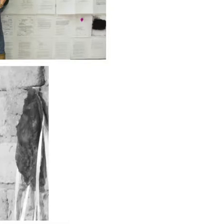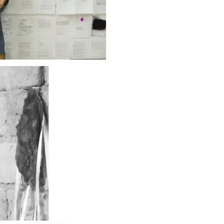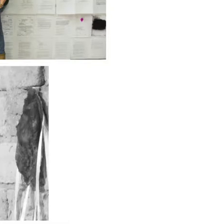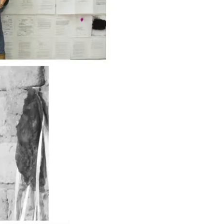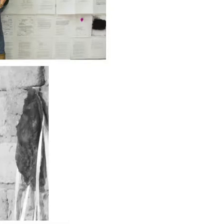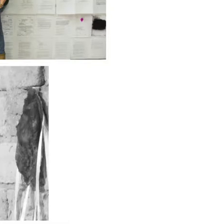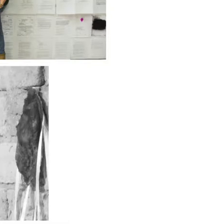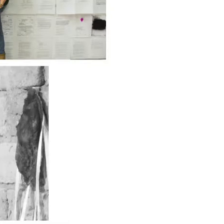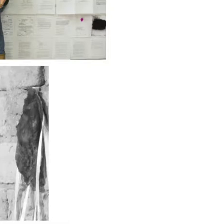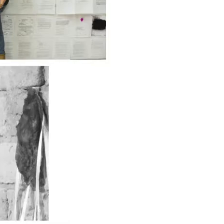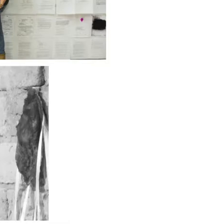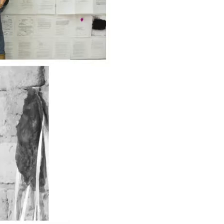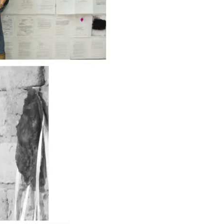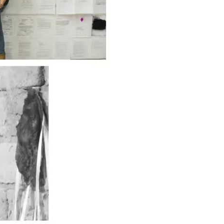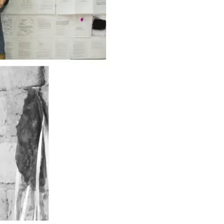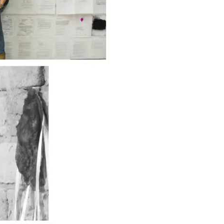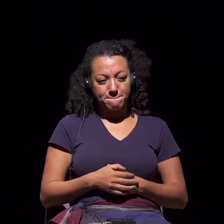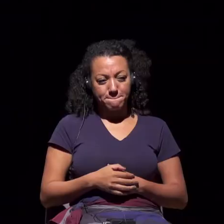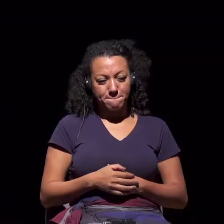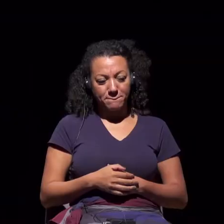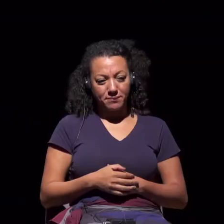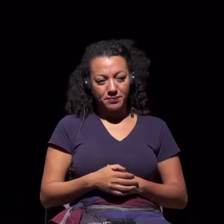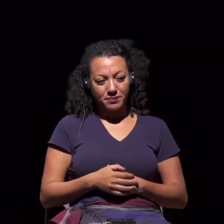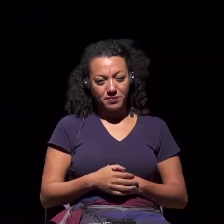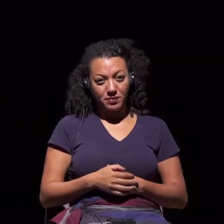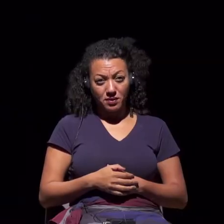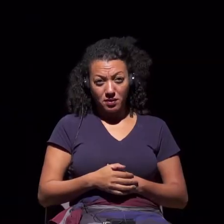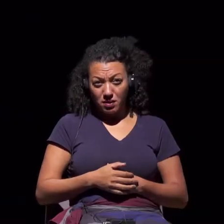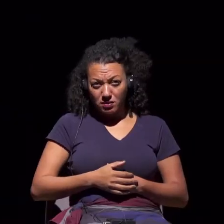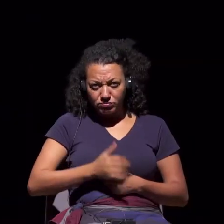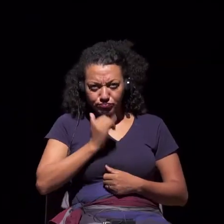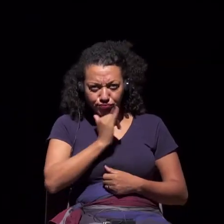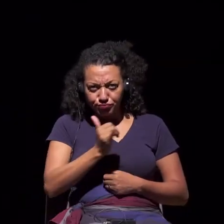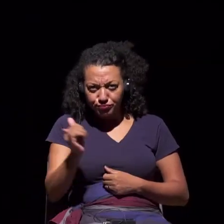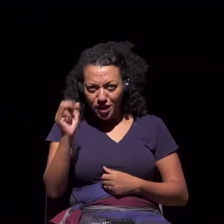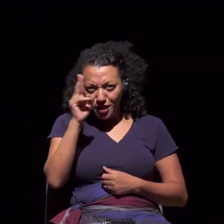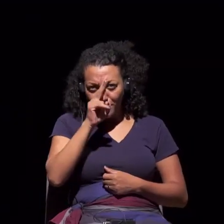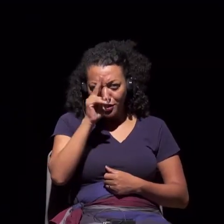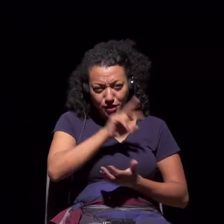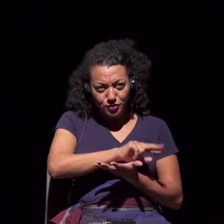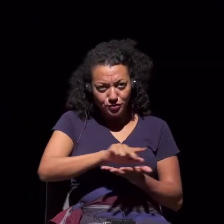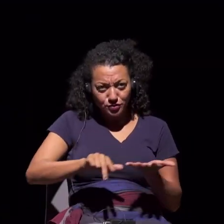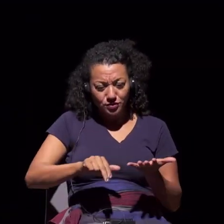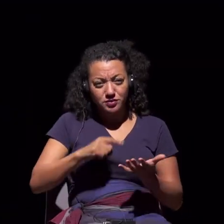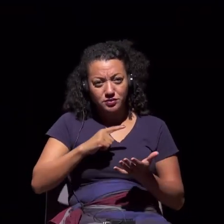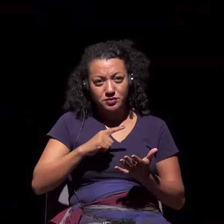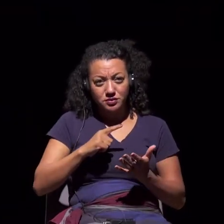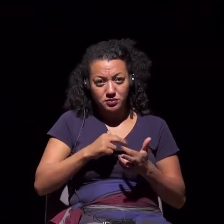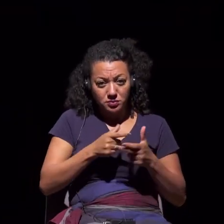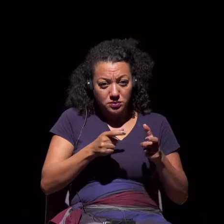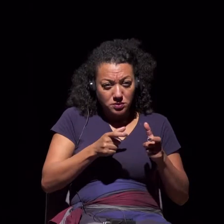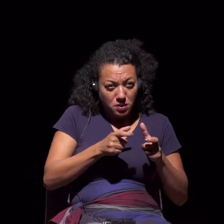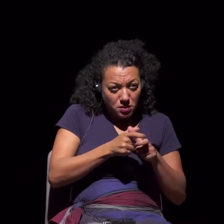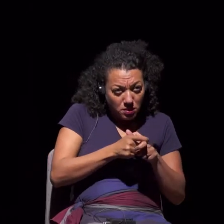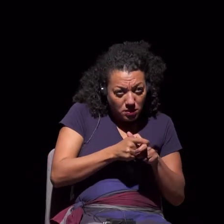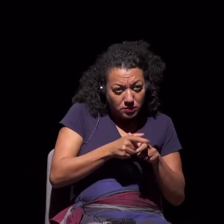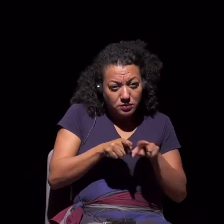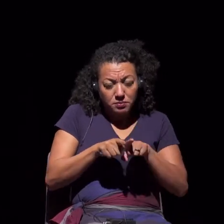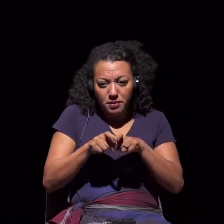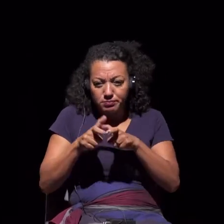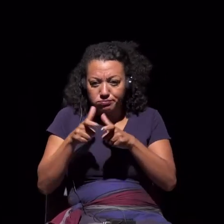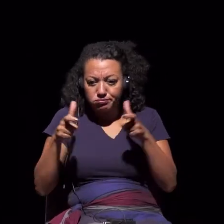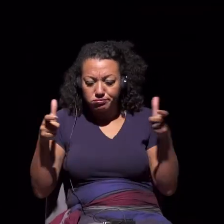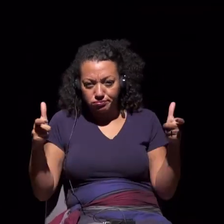These historical narratives fluctuate between the micro and the macro, the systemic